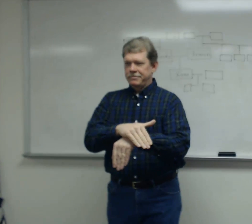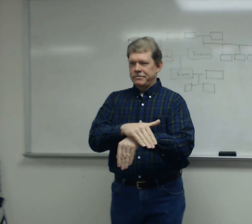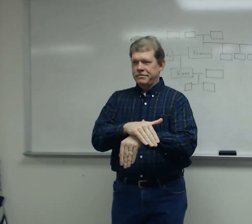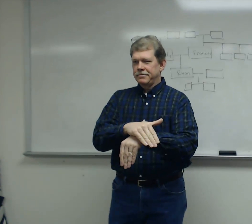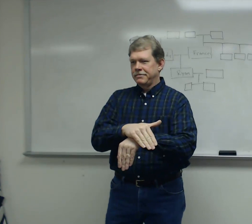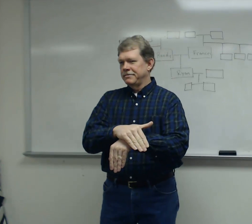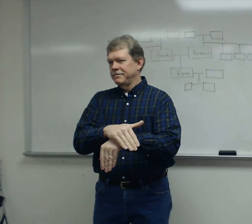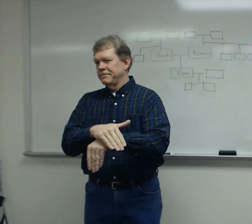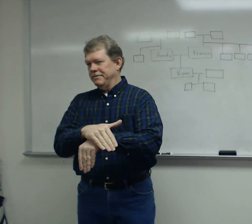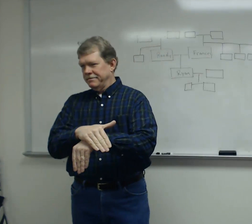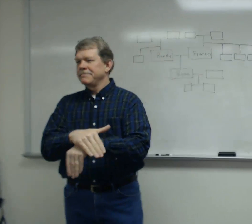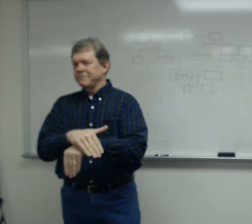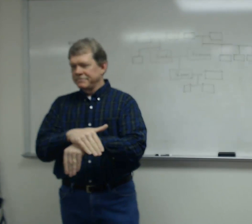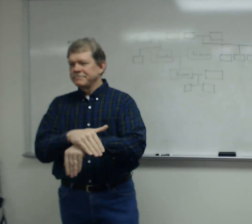Or good night.